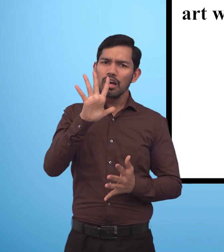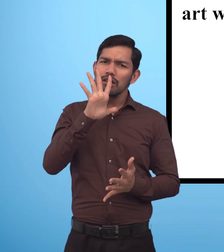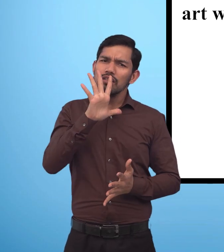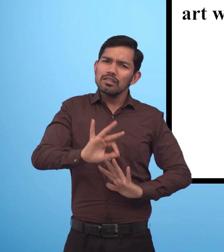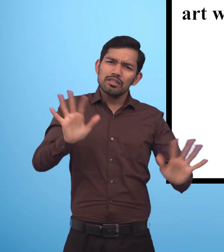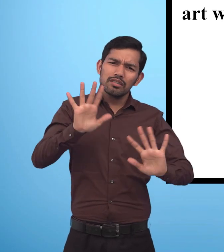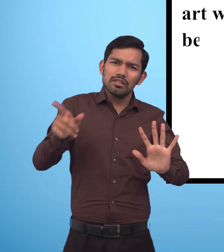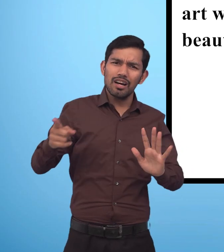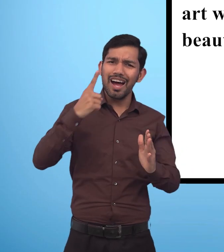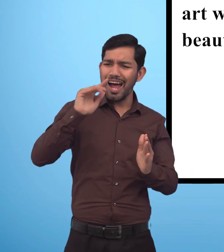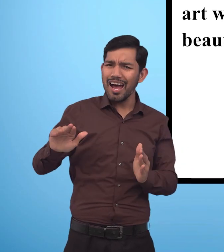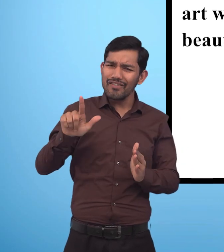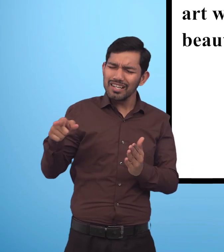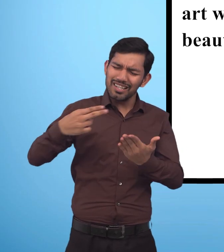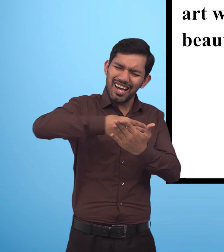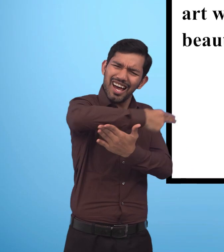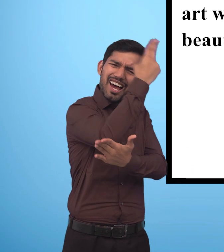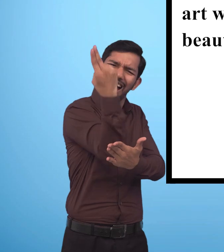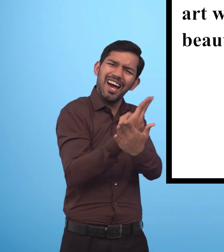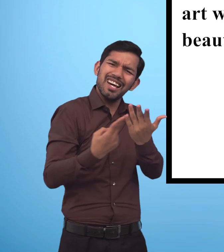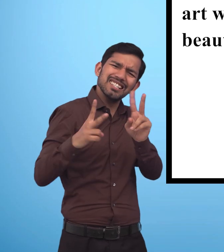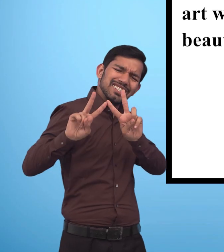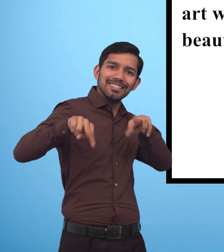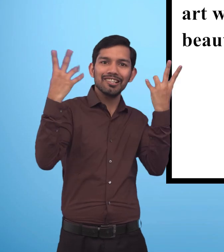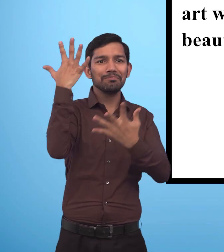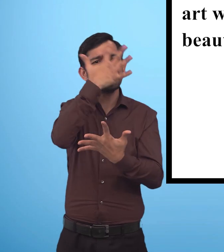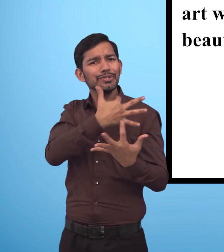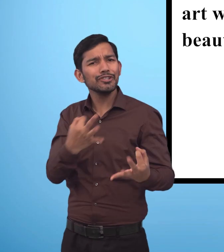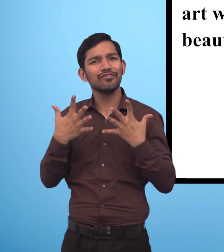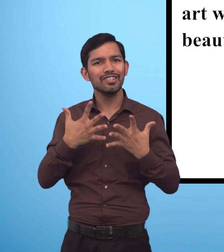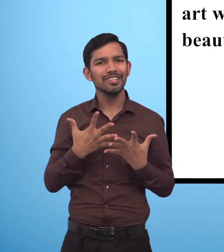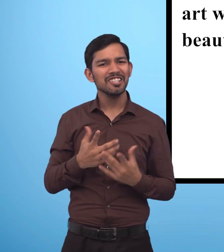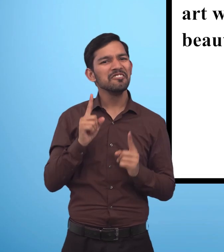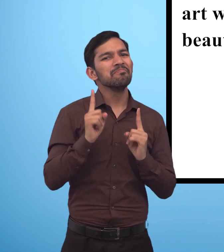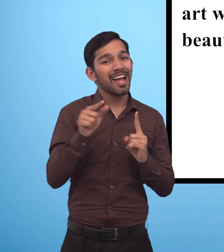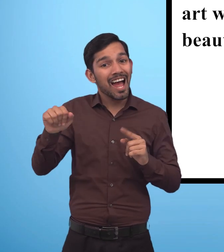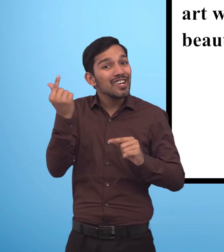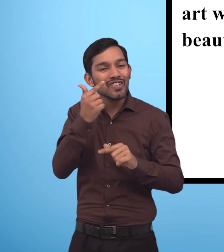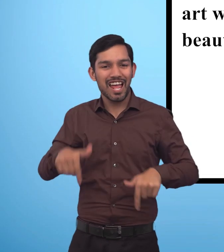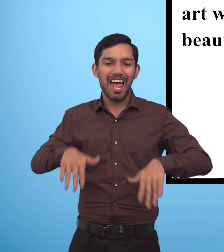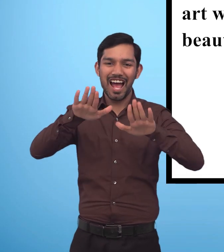They taught her to create many beautiful patterns using her feet.